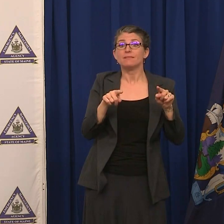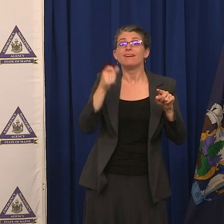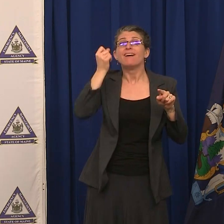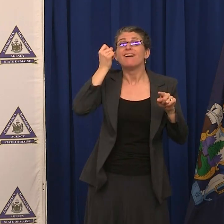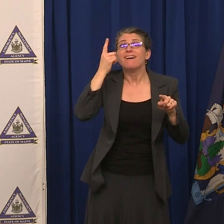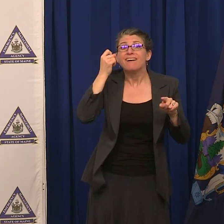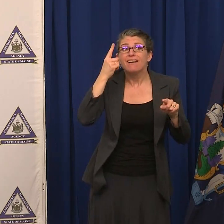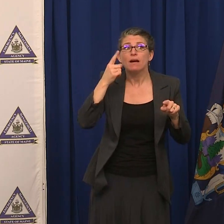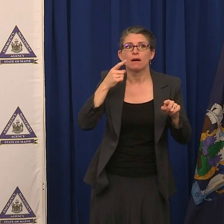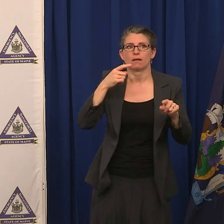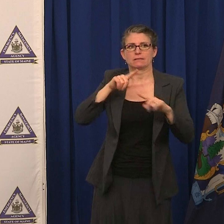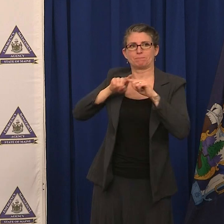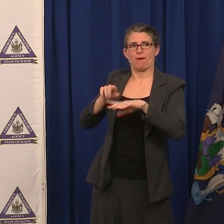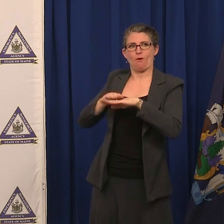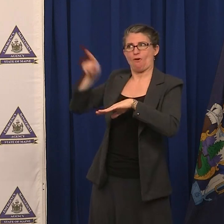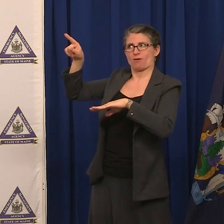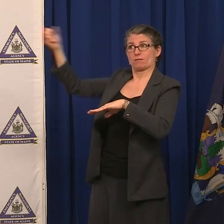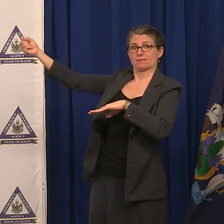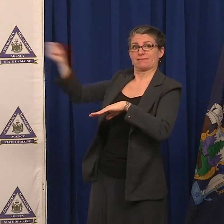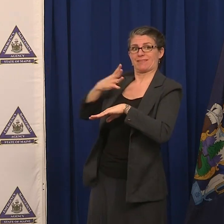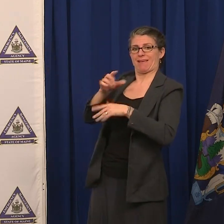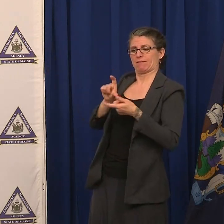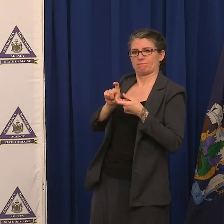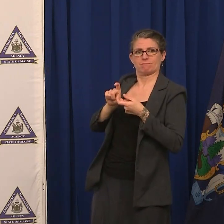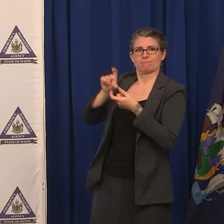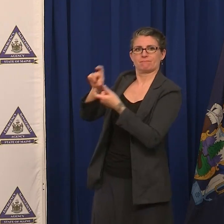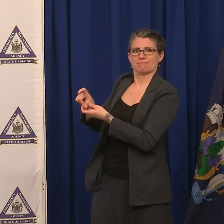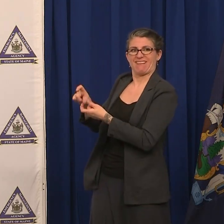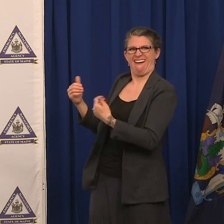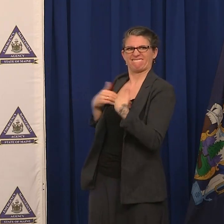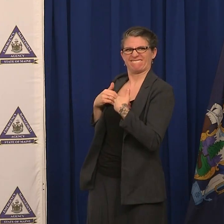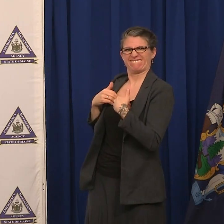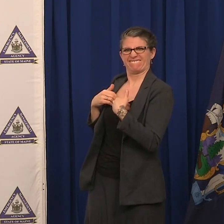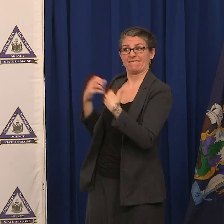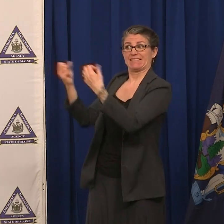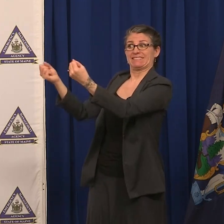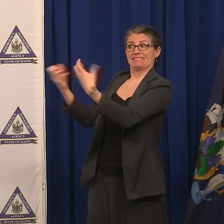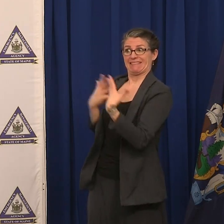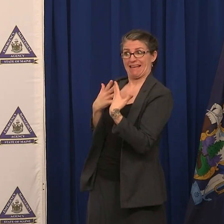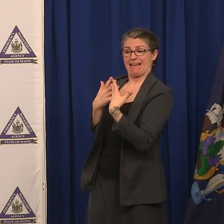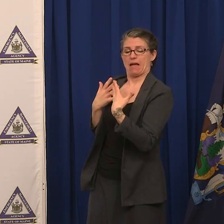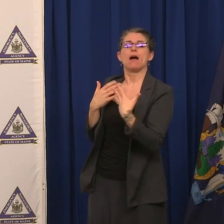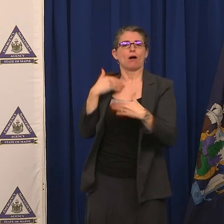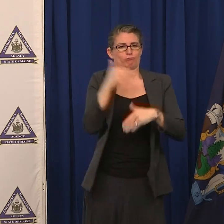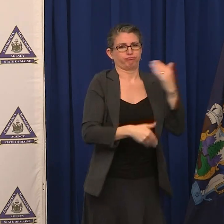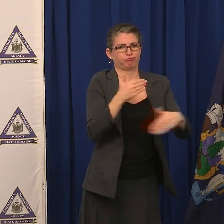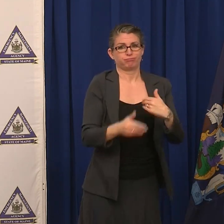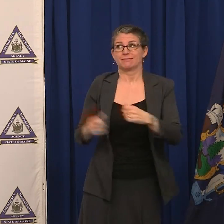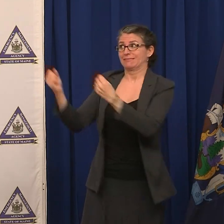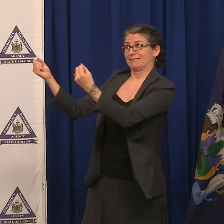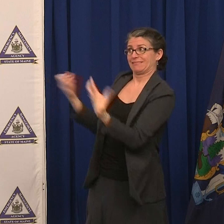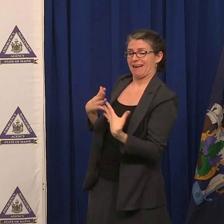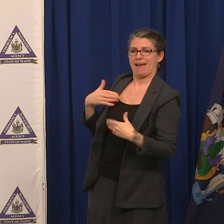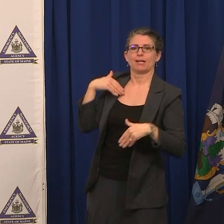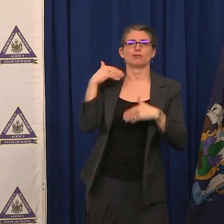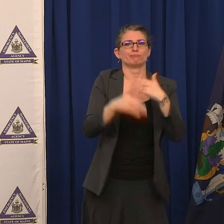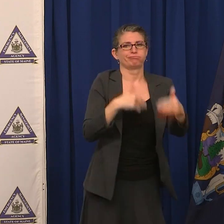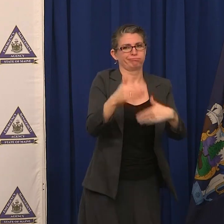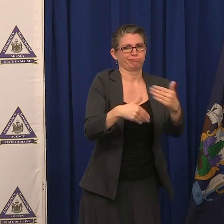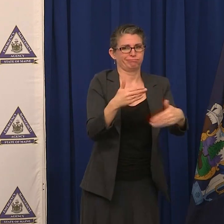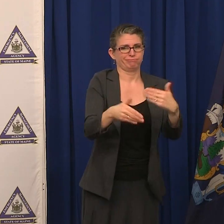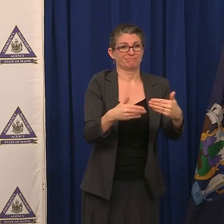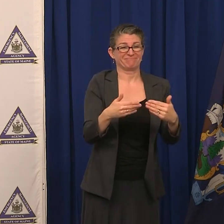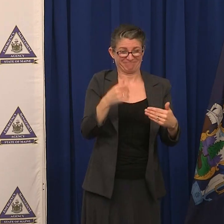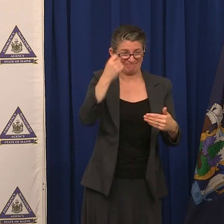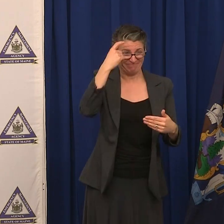equipment, and determining, based on what you've got on your kitchen table, exactly how many cupcakes you can make is a